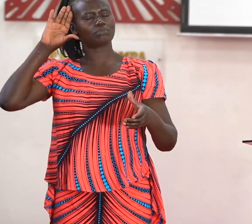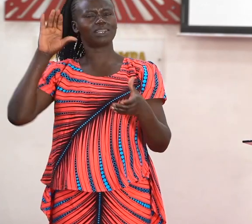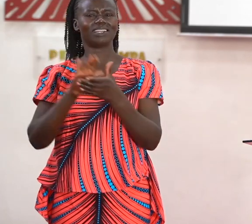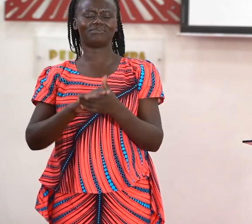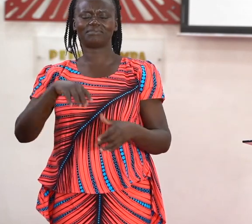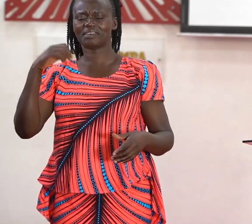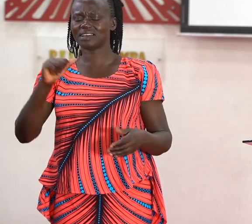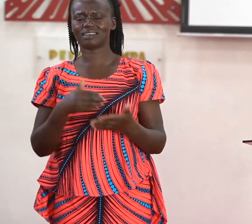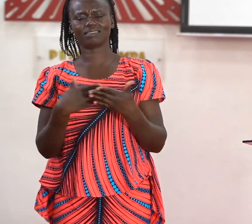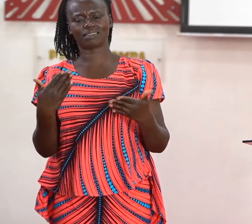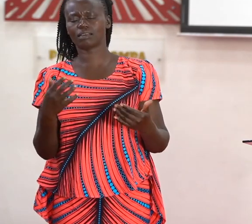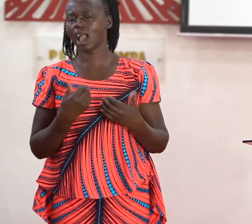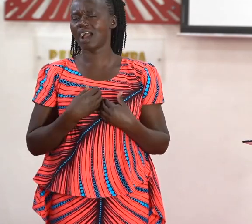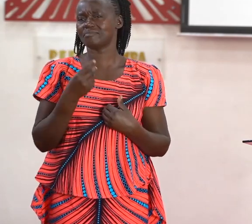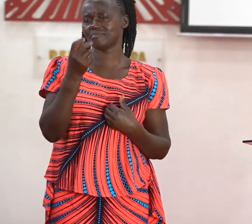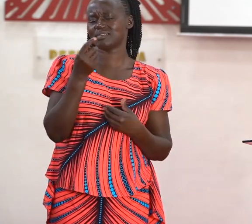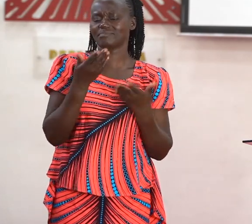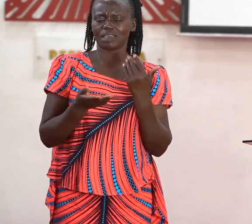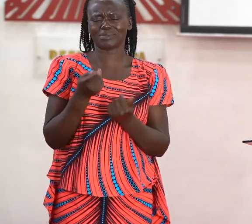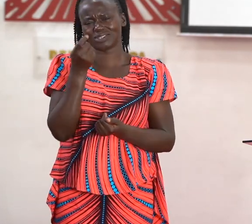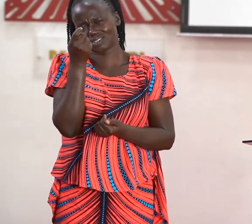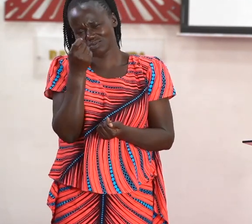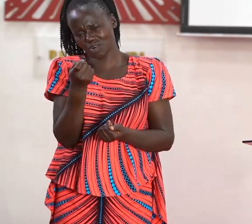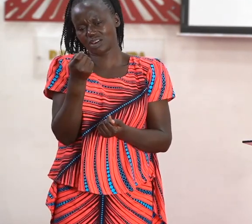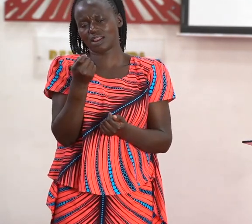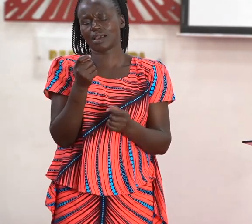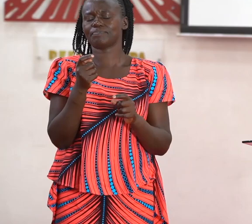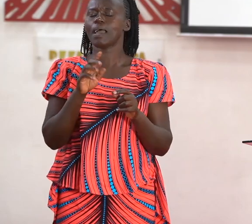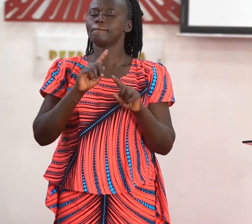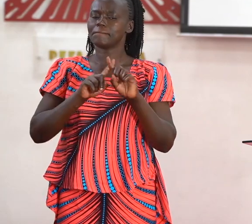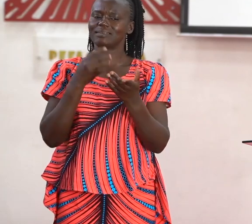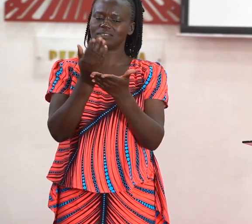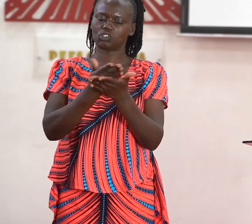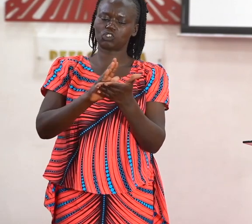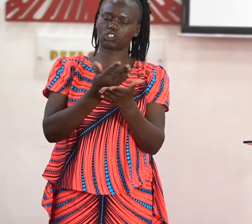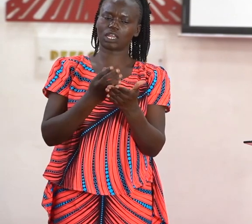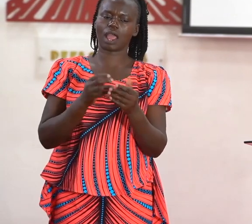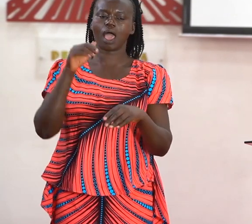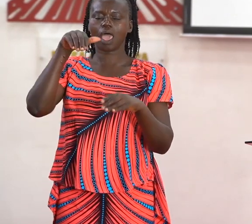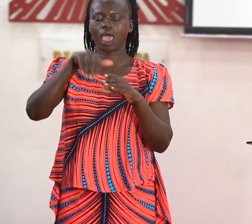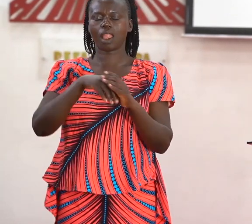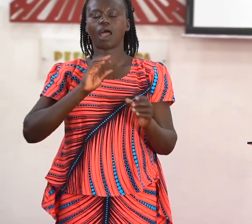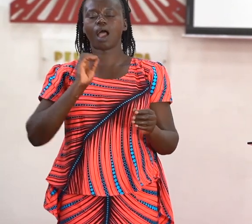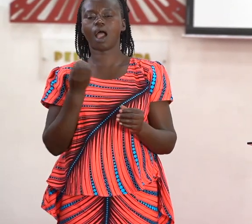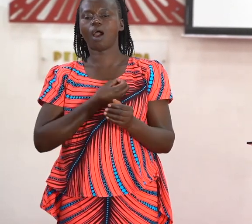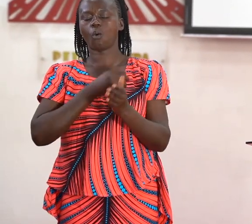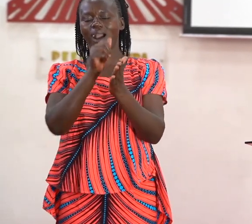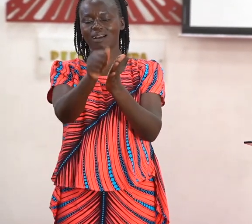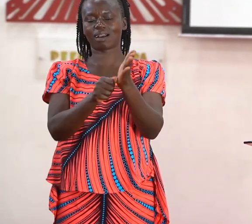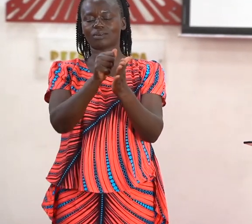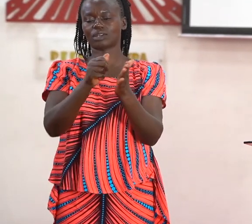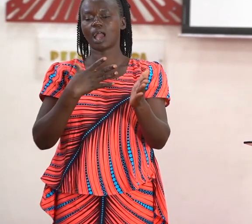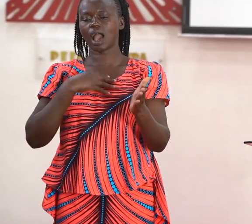be small, it might be big in your own nature, just share it through our account, and it is going to